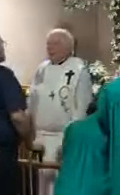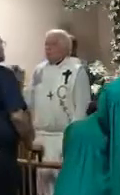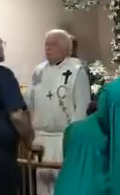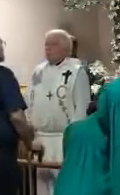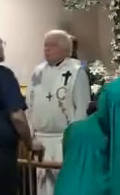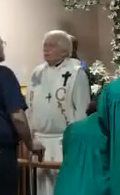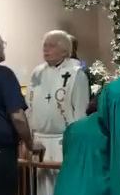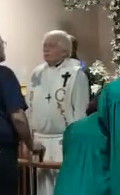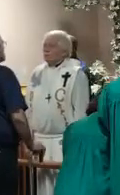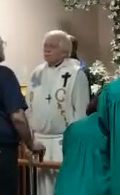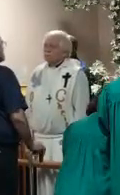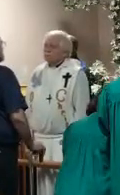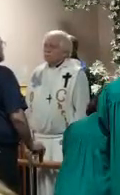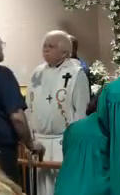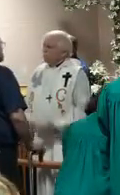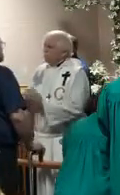Come, slide.